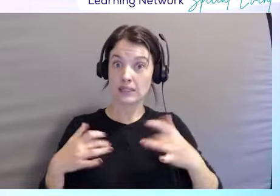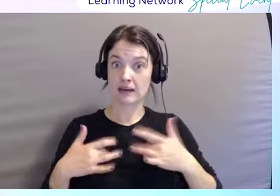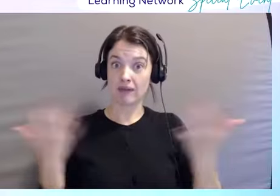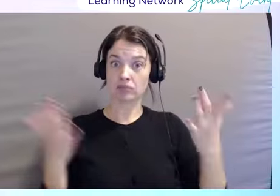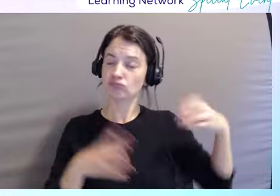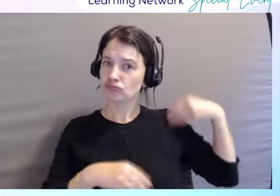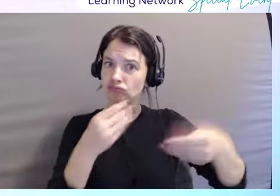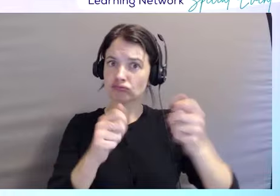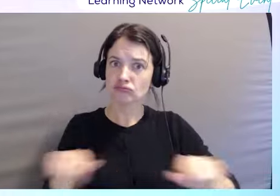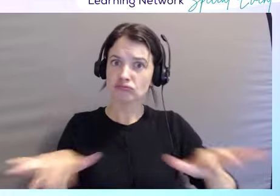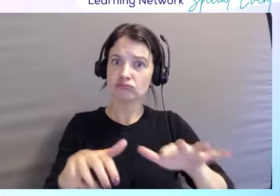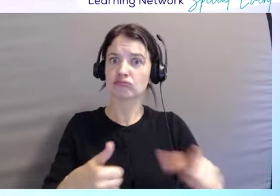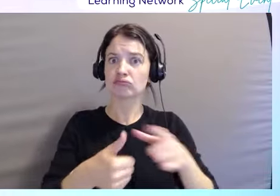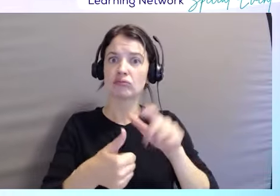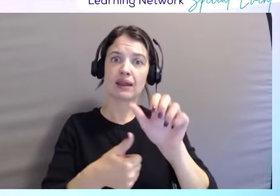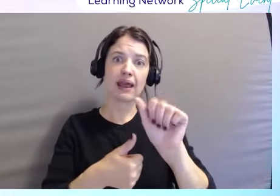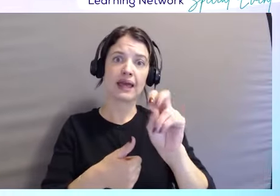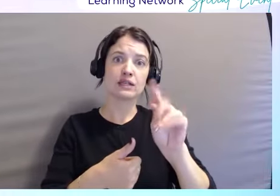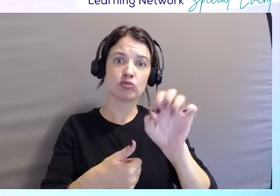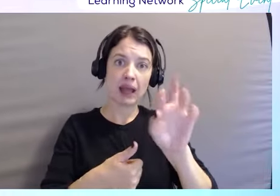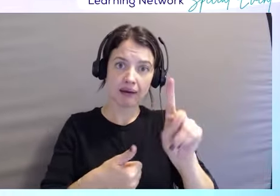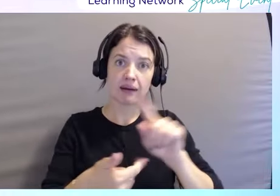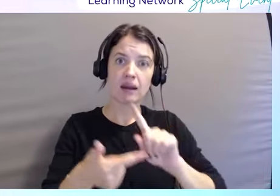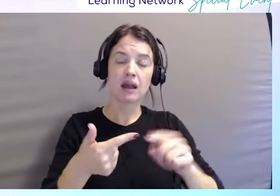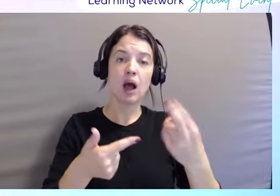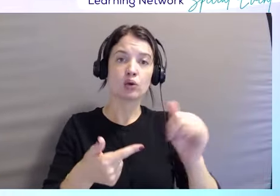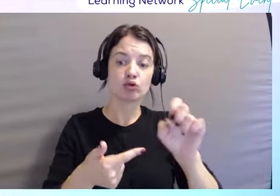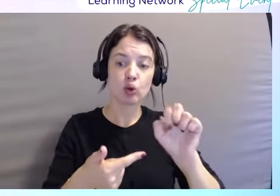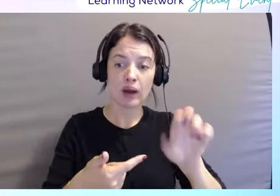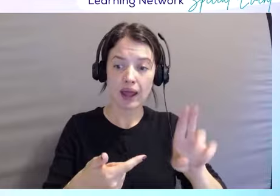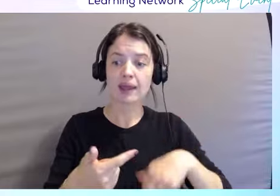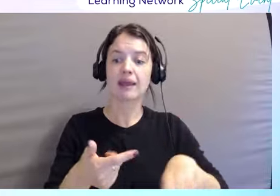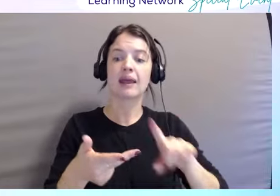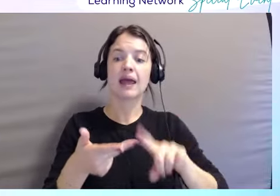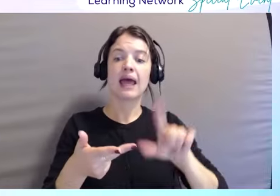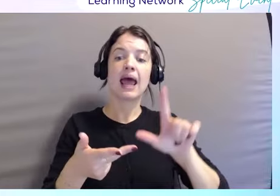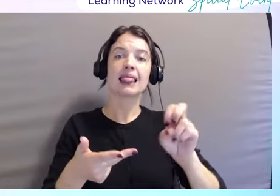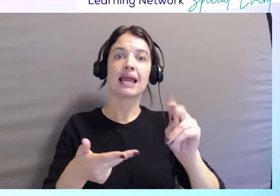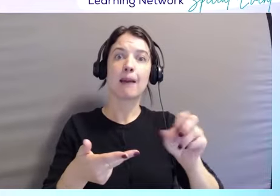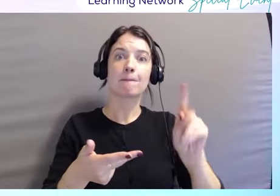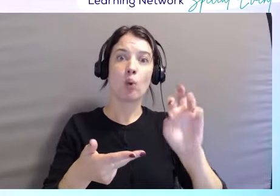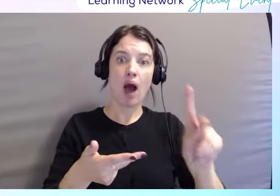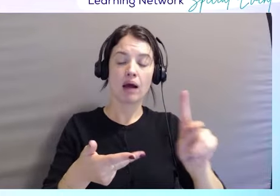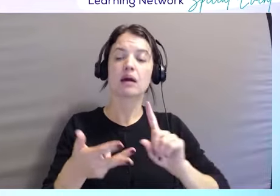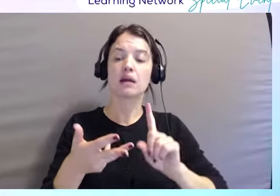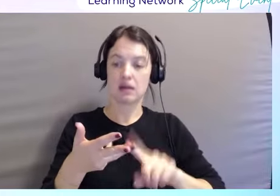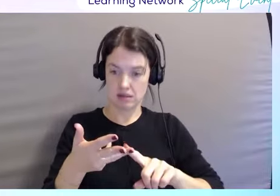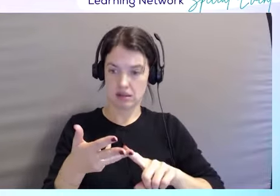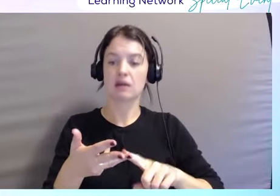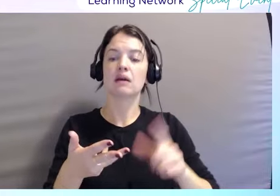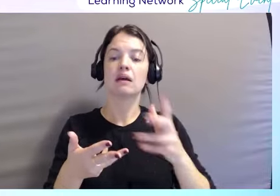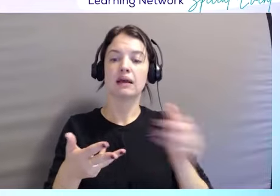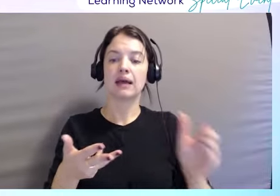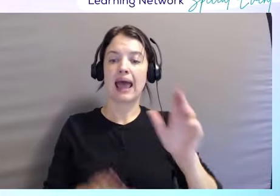Anishinaabe, Haudenosaunee, Lenampewak, and Chenington nations. These lands are connected with the London Township and